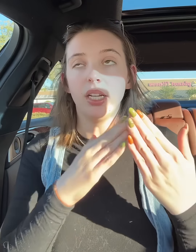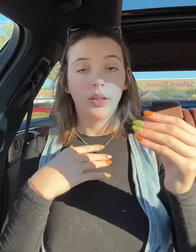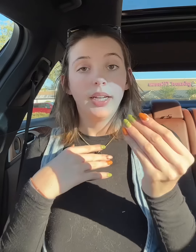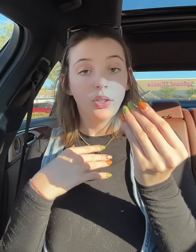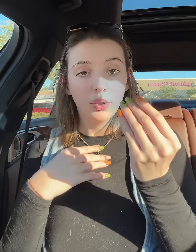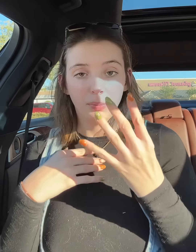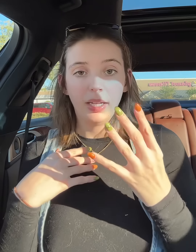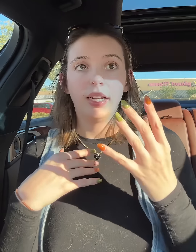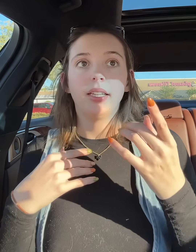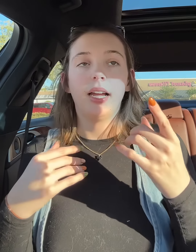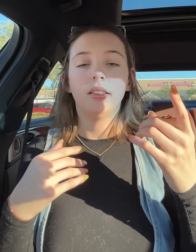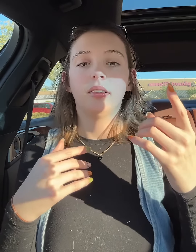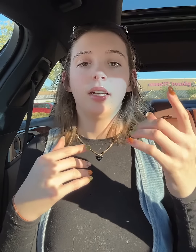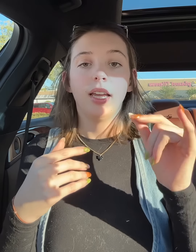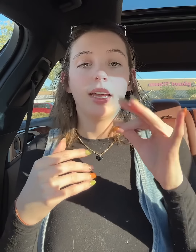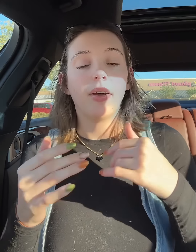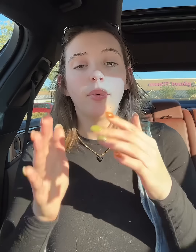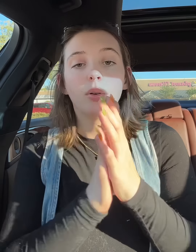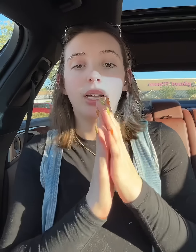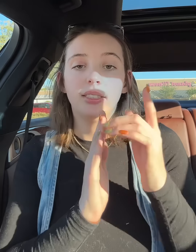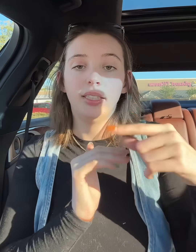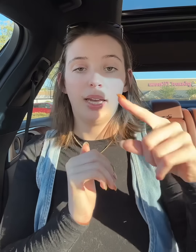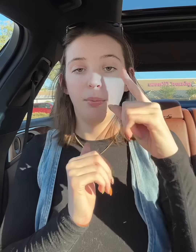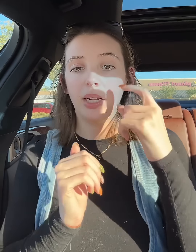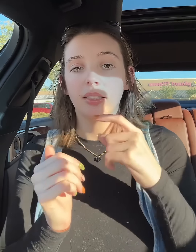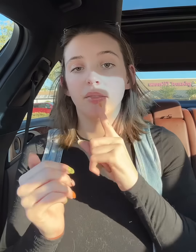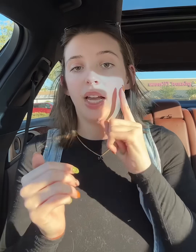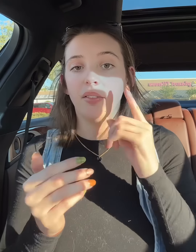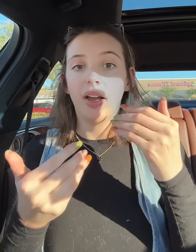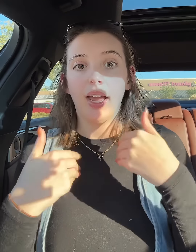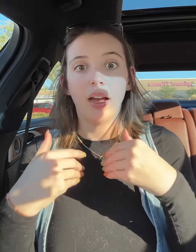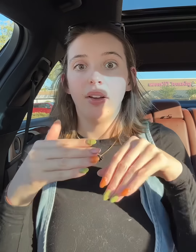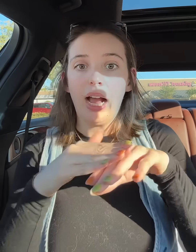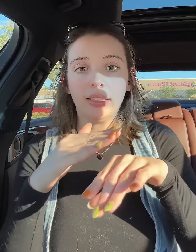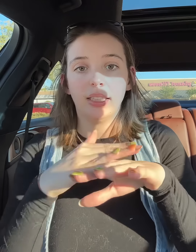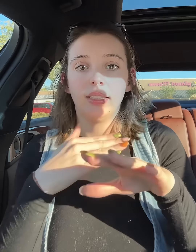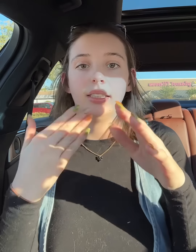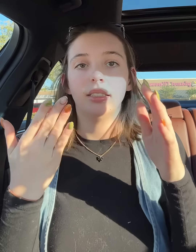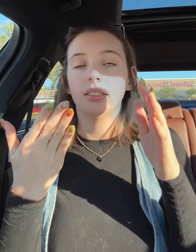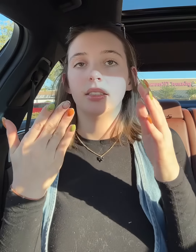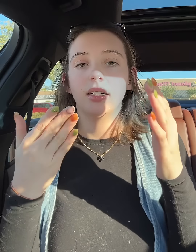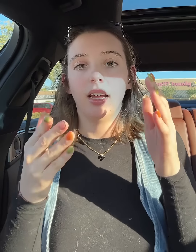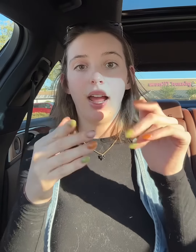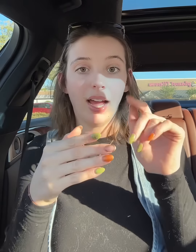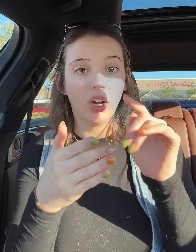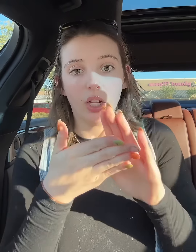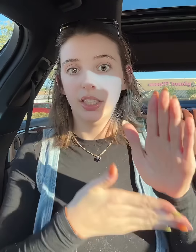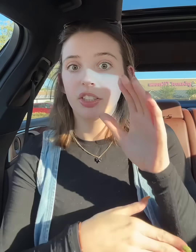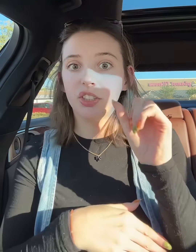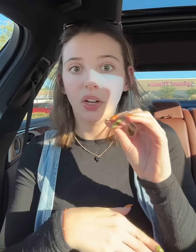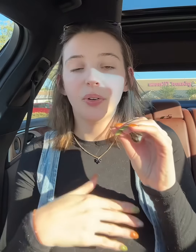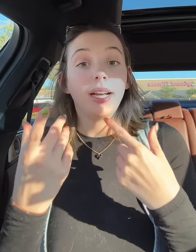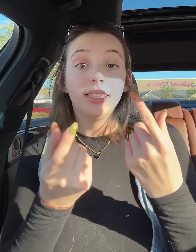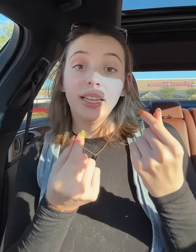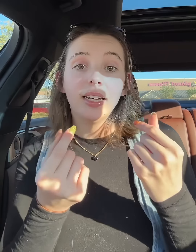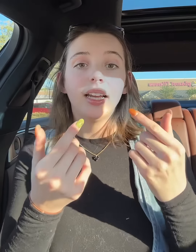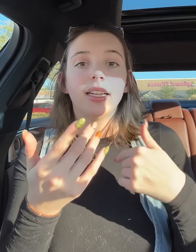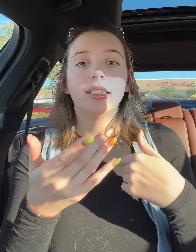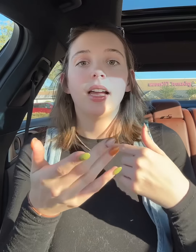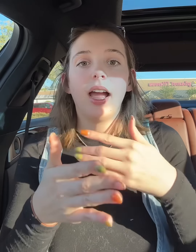they told me that if I requested them because I'm deaf, I have accesses at college. So what I did is I